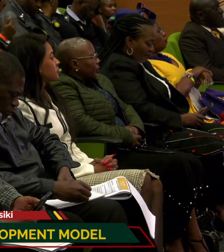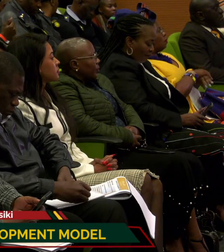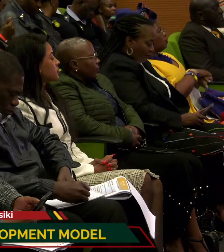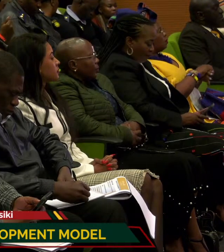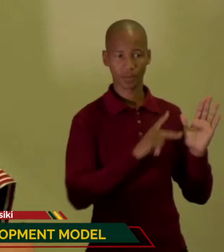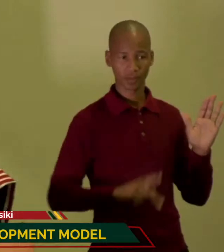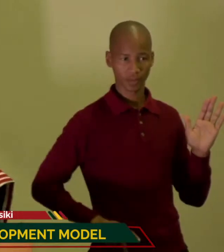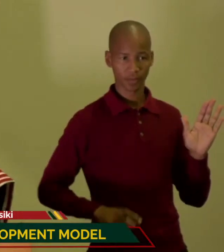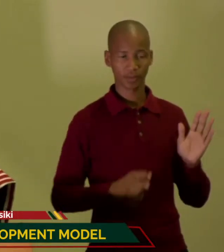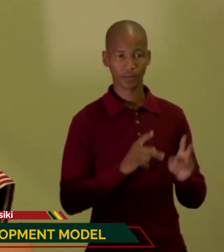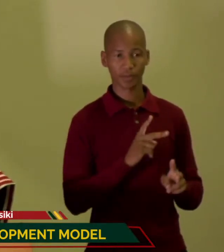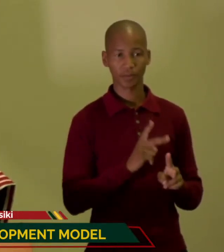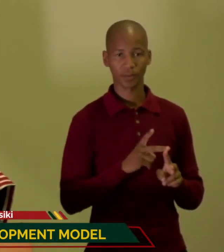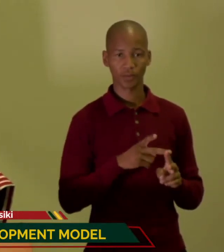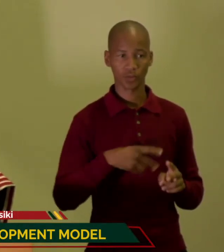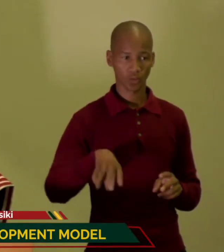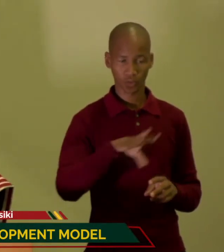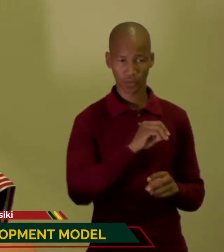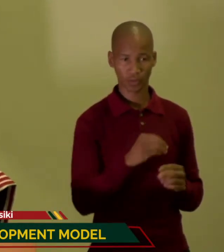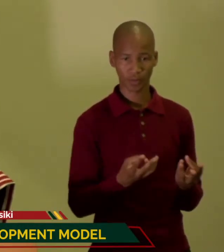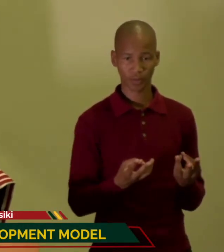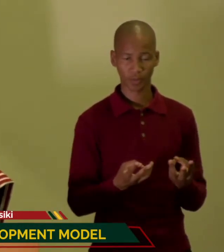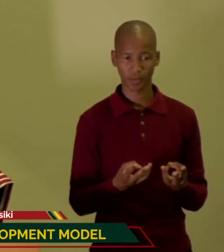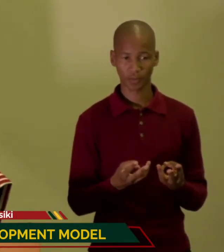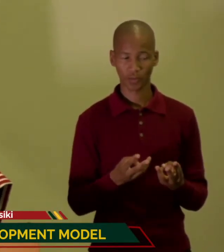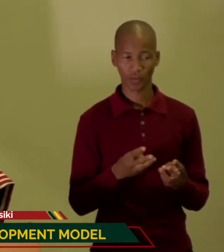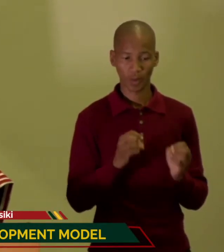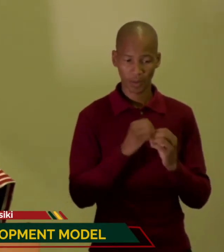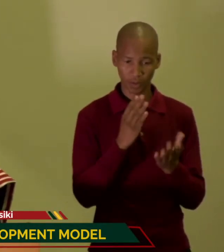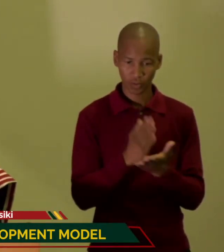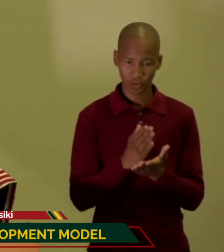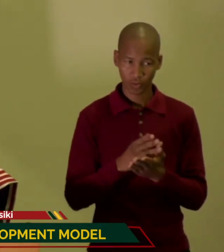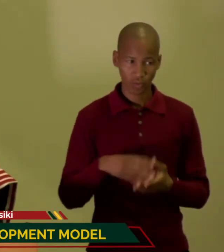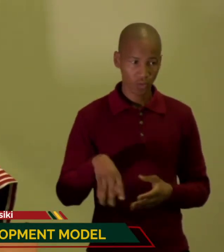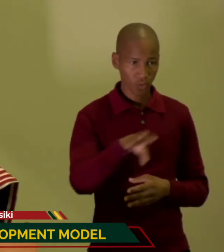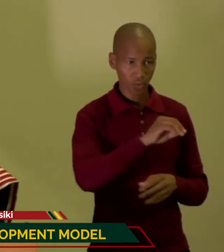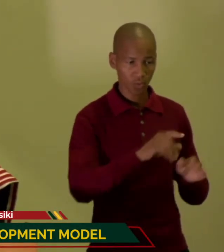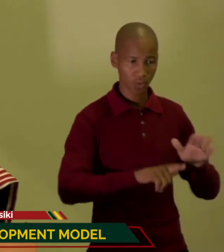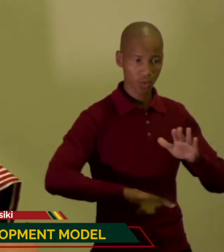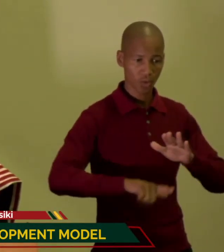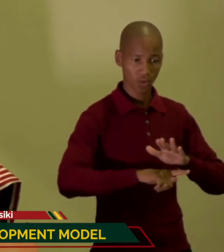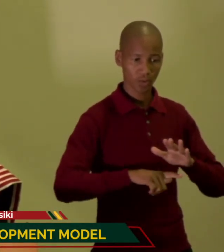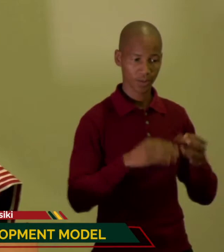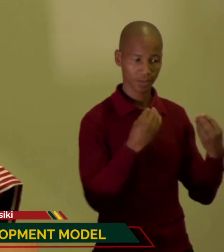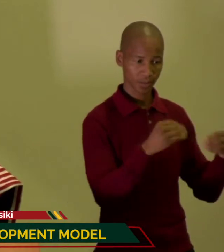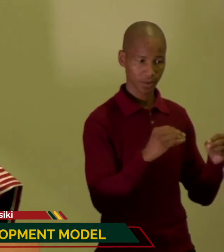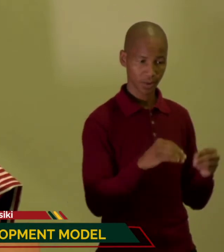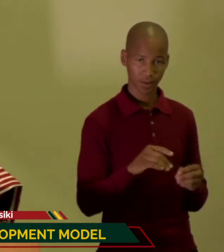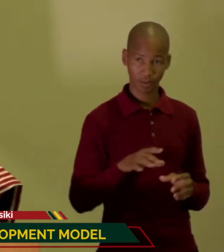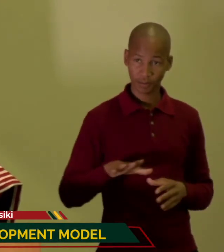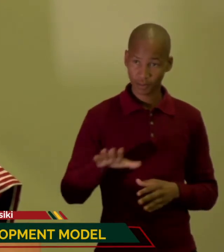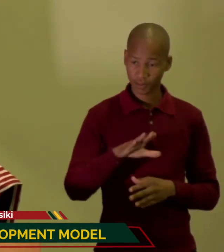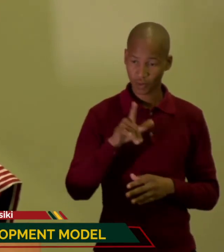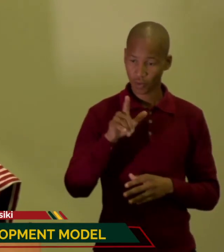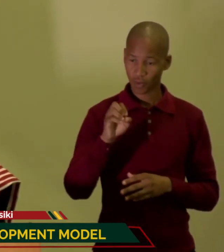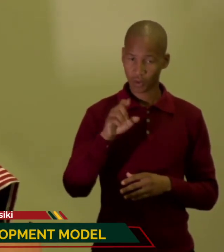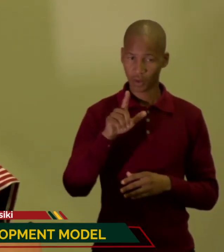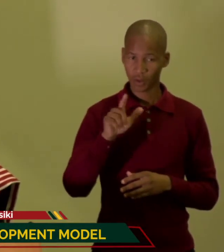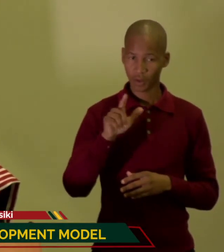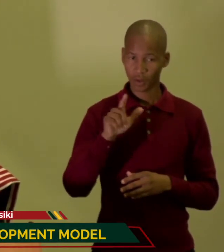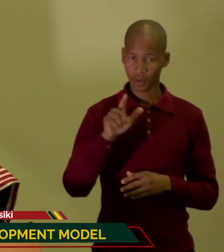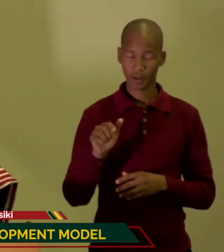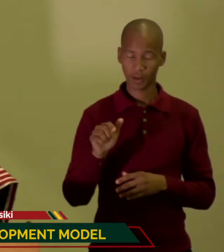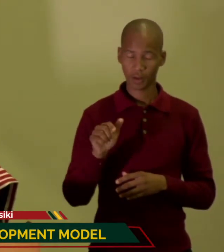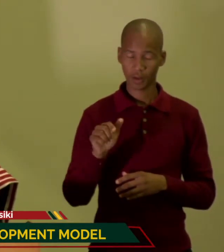entire executive to ensure that the local businesses here in O.R. Tambo, Inguza Hill,